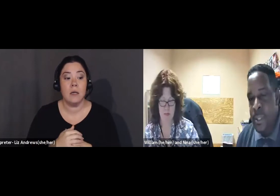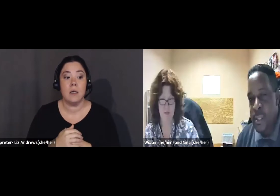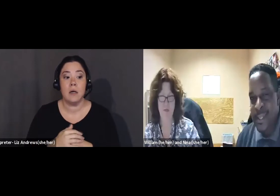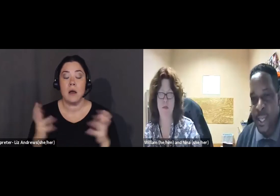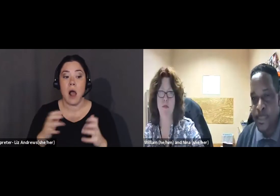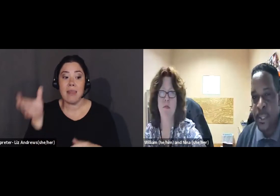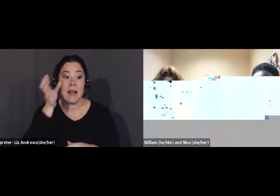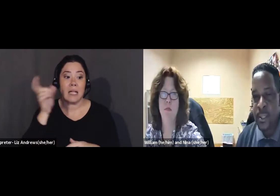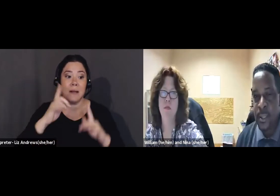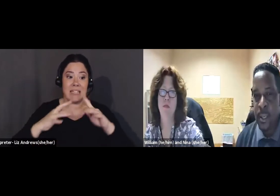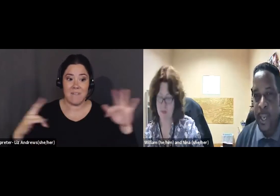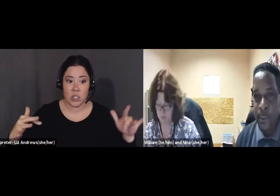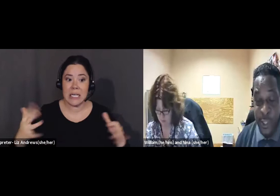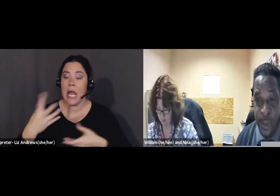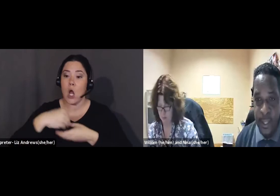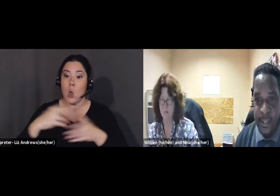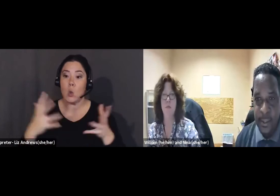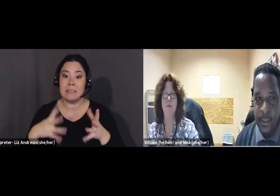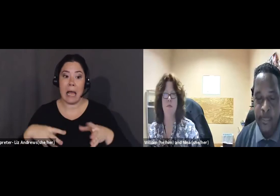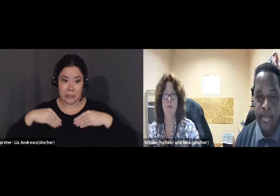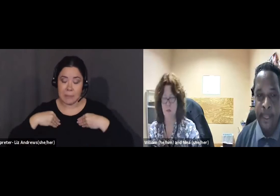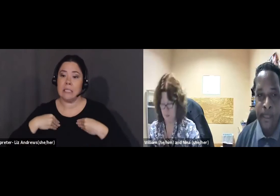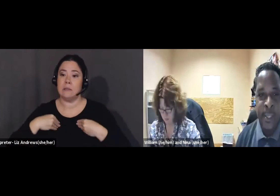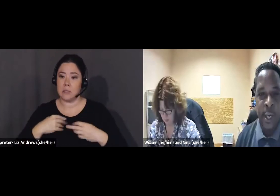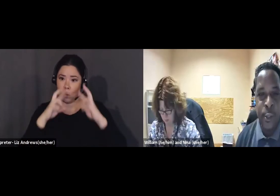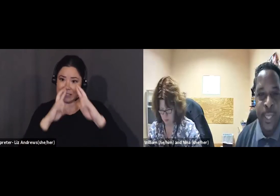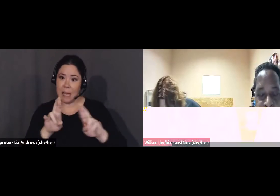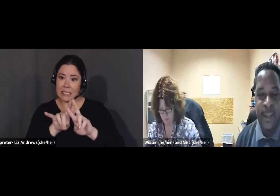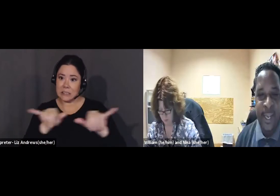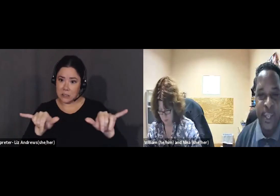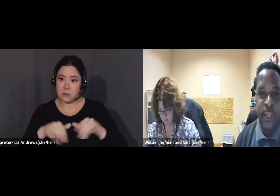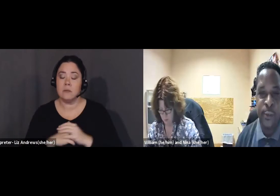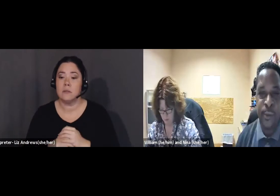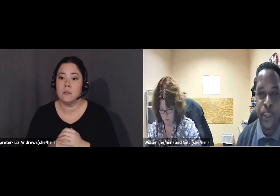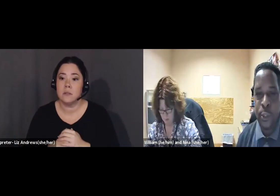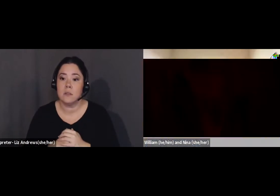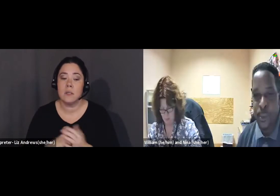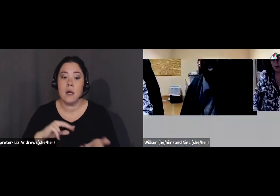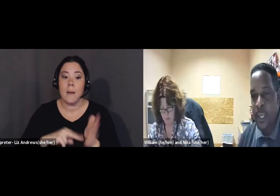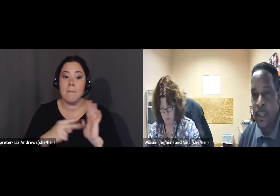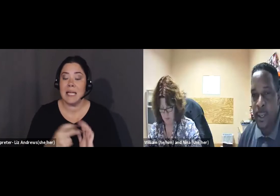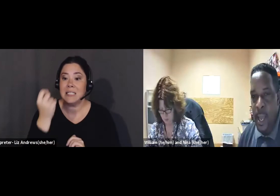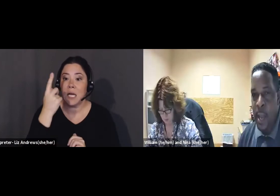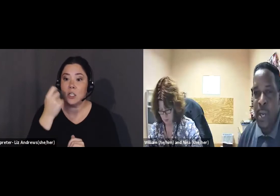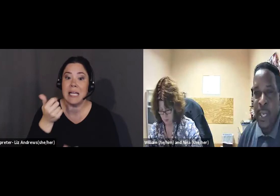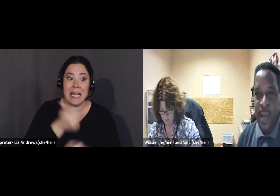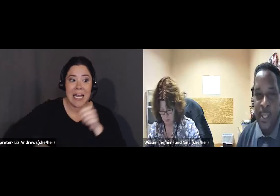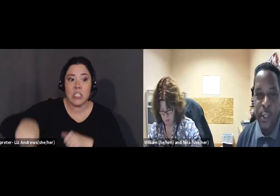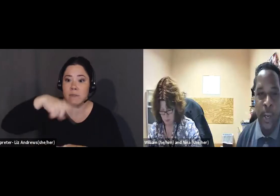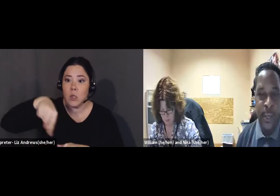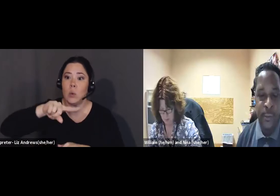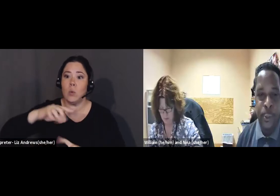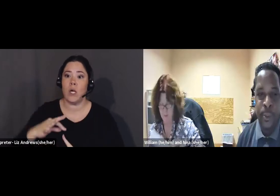diversity encompasses acceptance and respect. It means understanding that each individual is unique